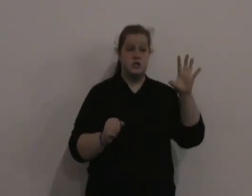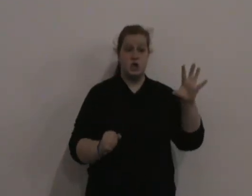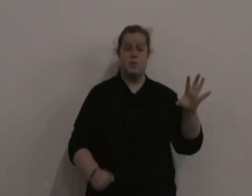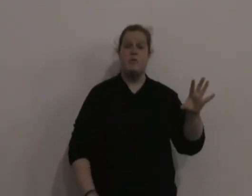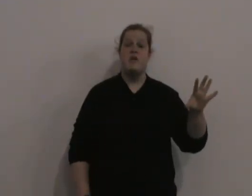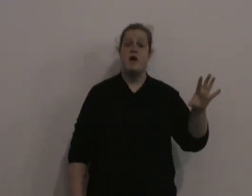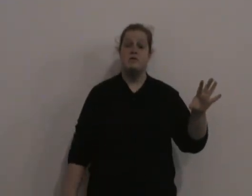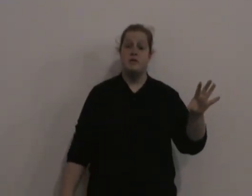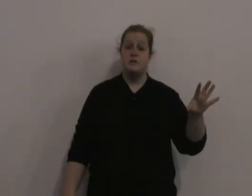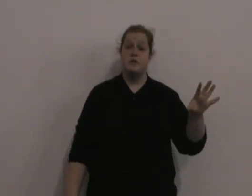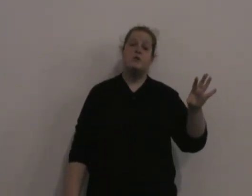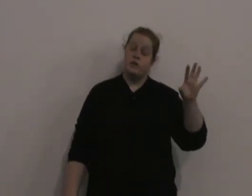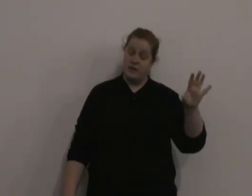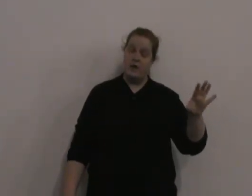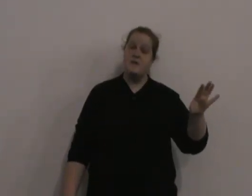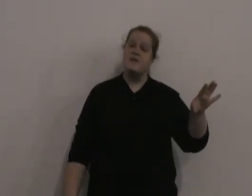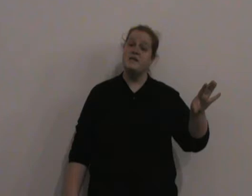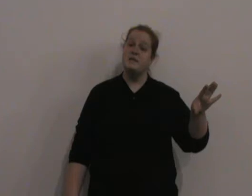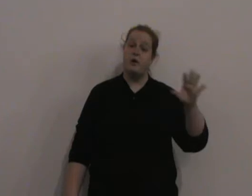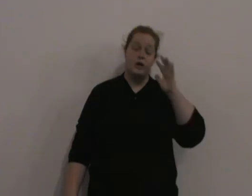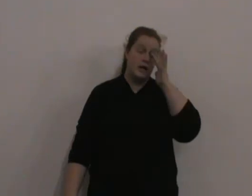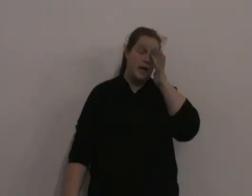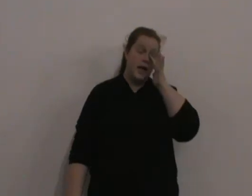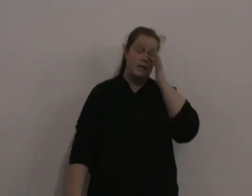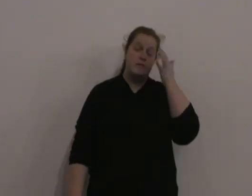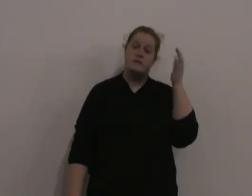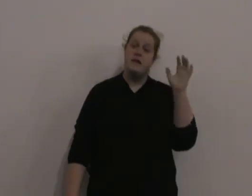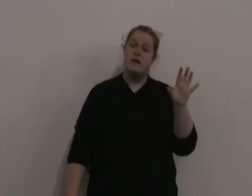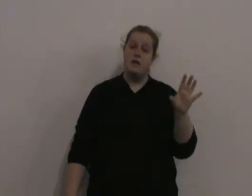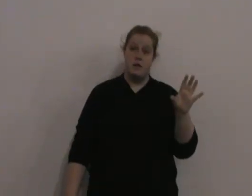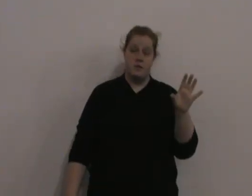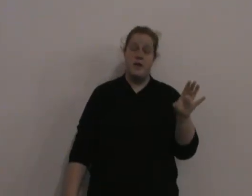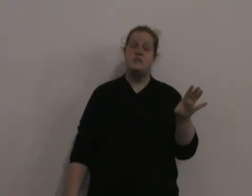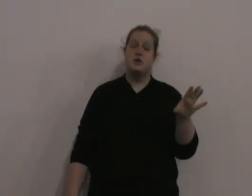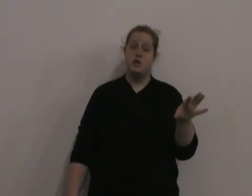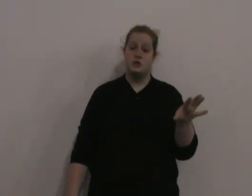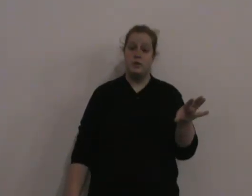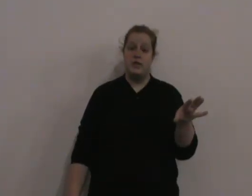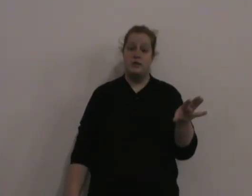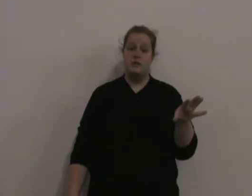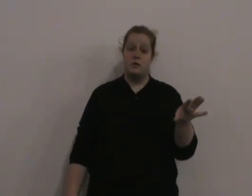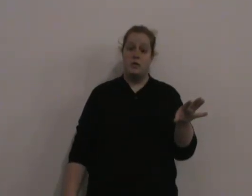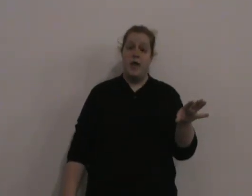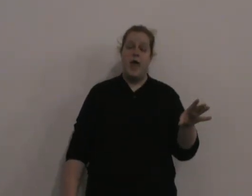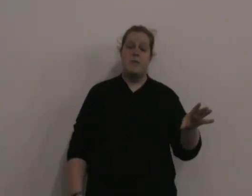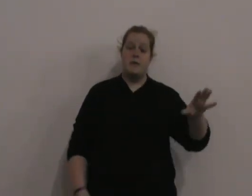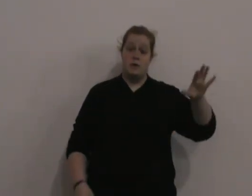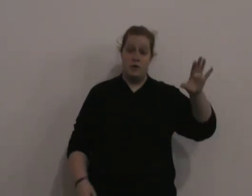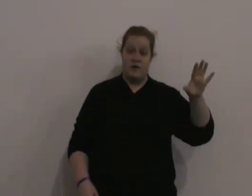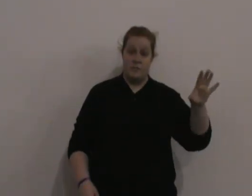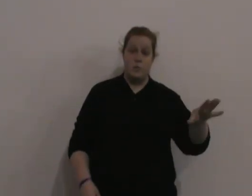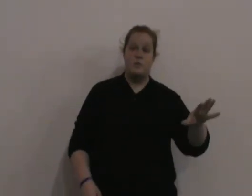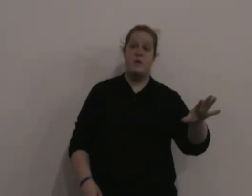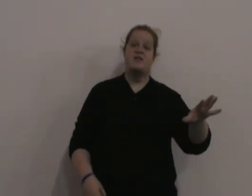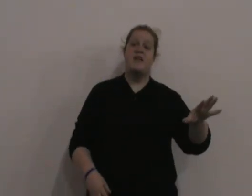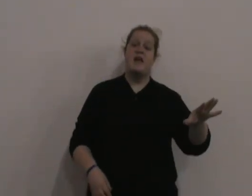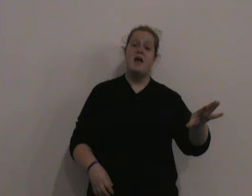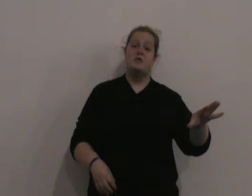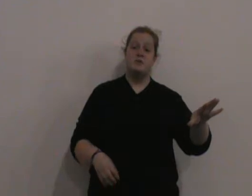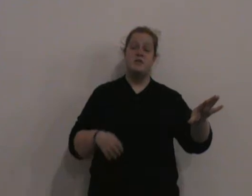start with the altos, that'll be the easy part, and then the bass are going to join in, and then you'll have both the bass and alto singing